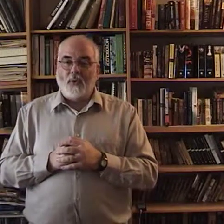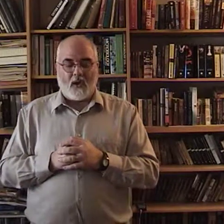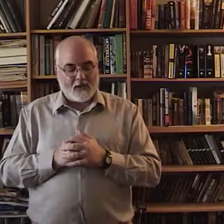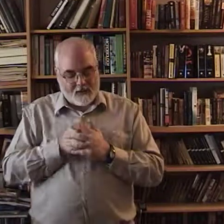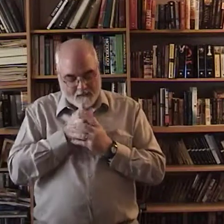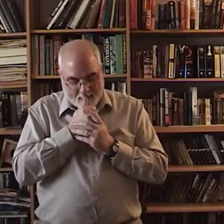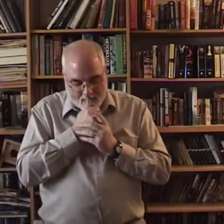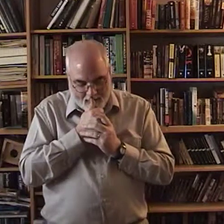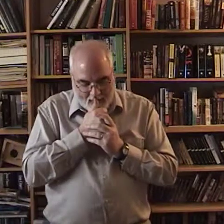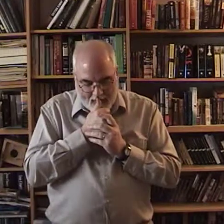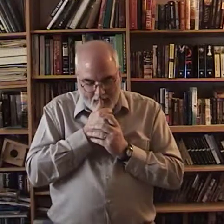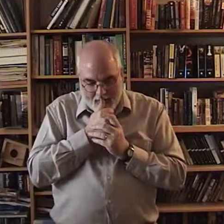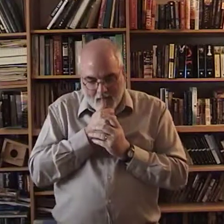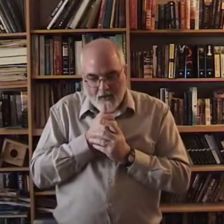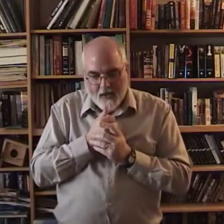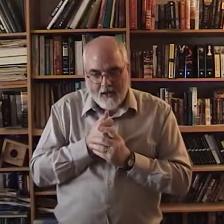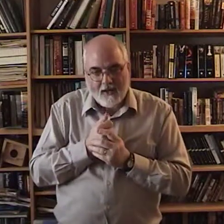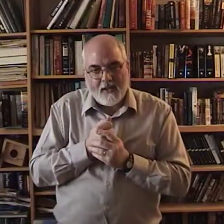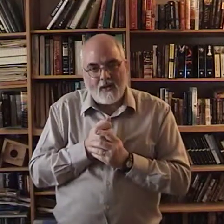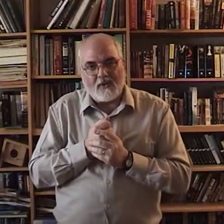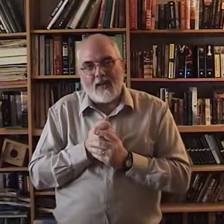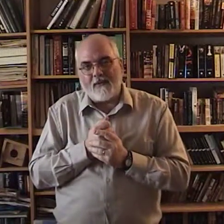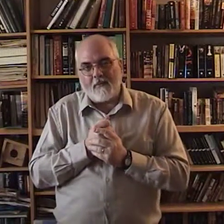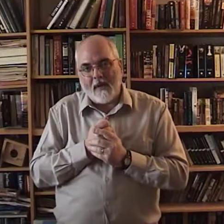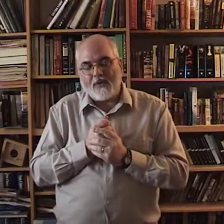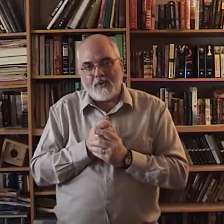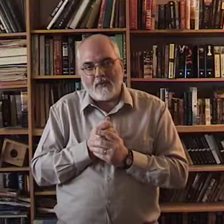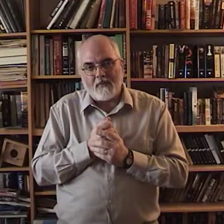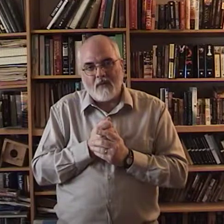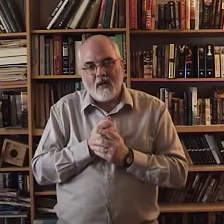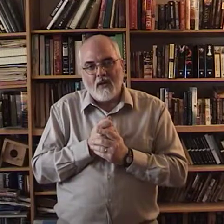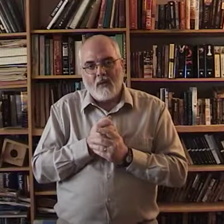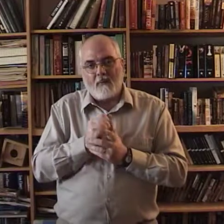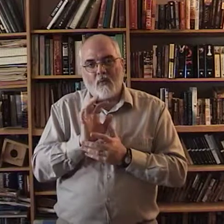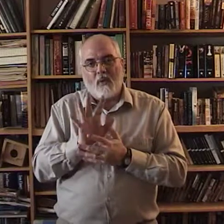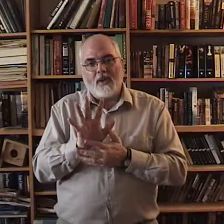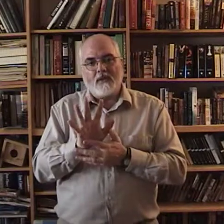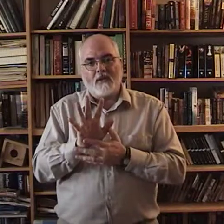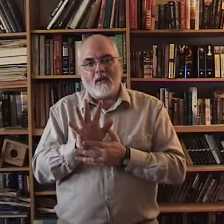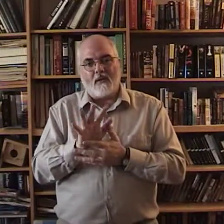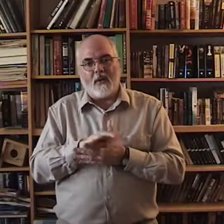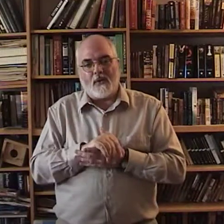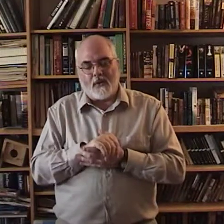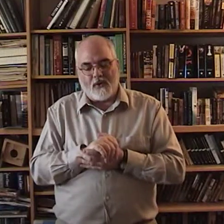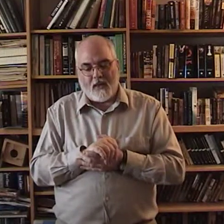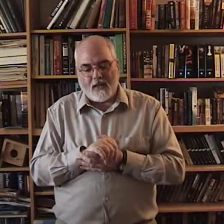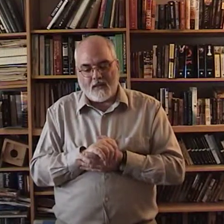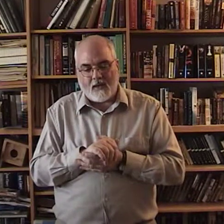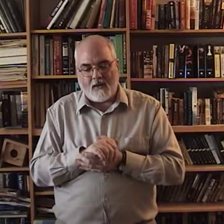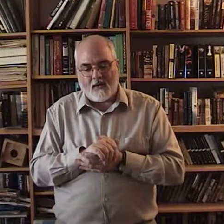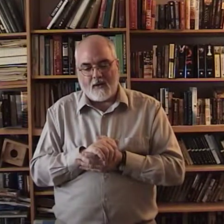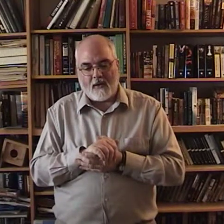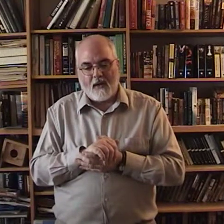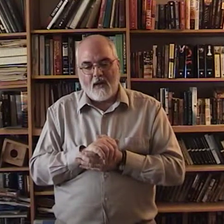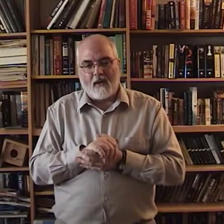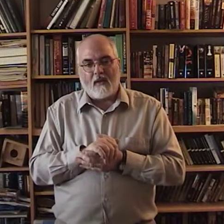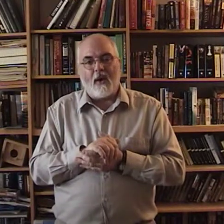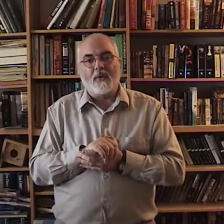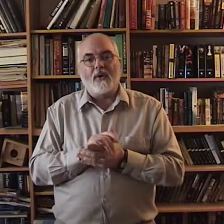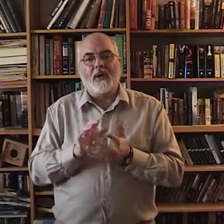cross. All right. There is no sign for manger. But what is the author trying to say here? The author here is